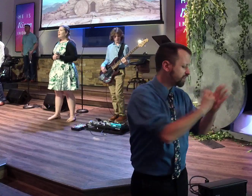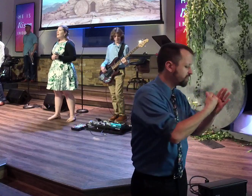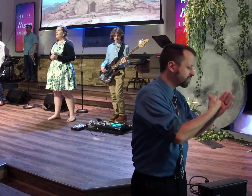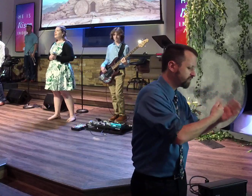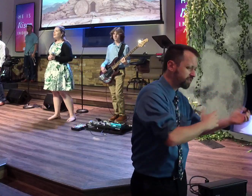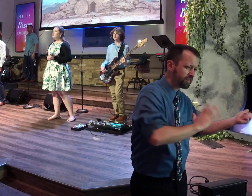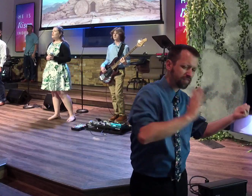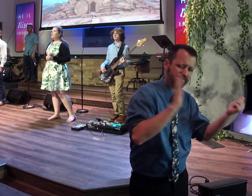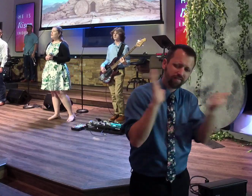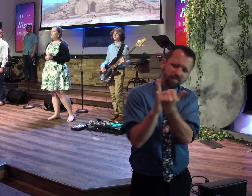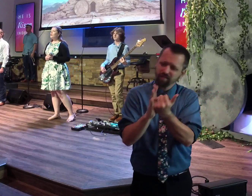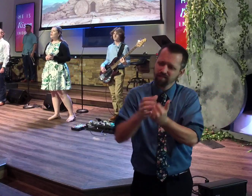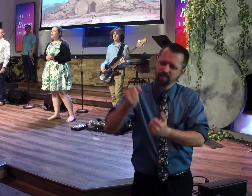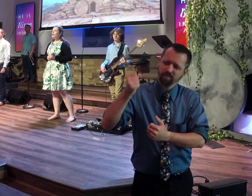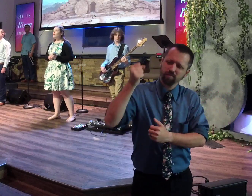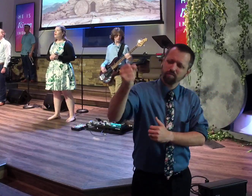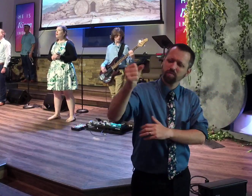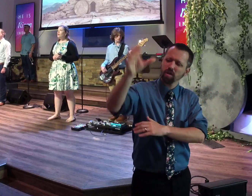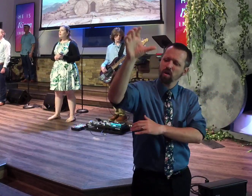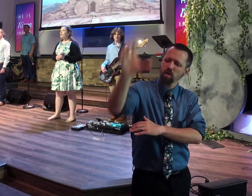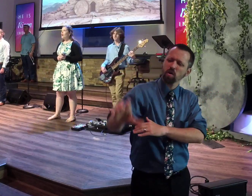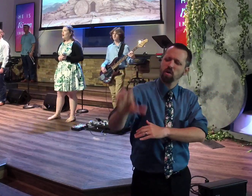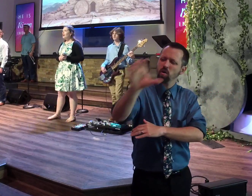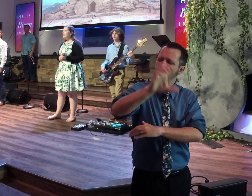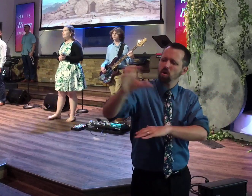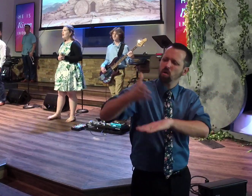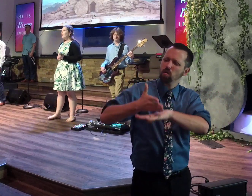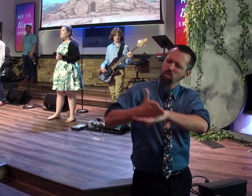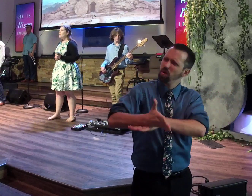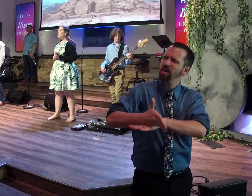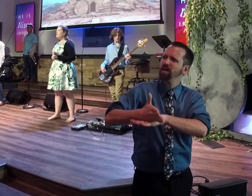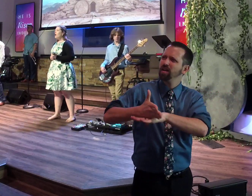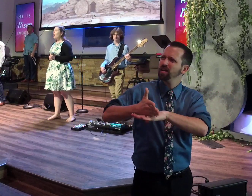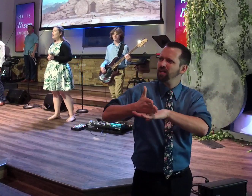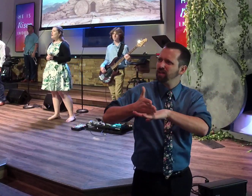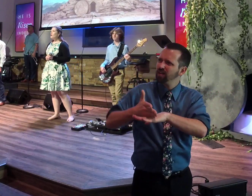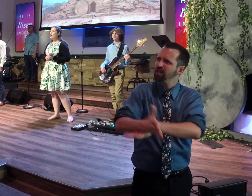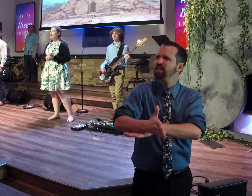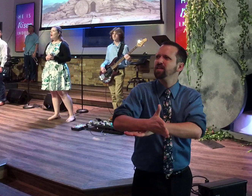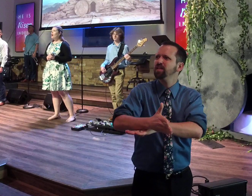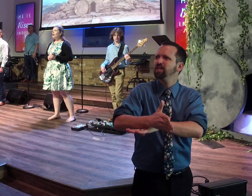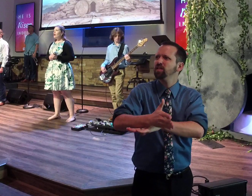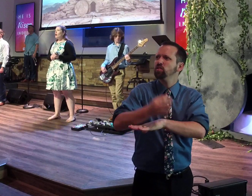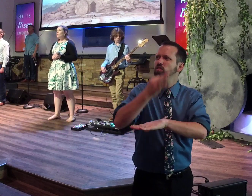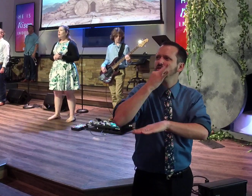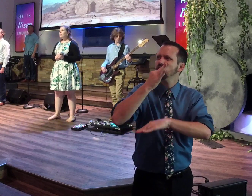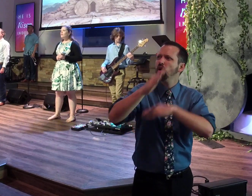Nail them to a wooden cross. Soon all the world.